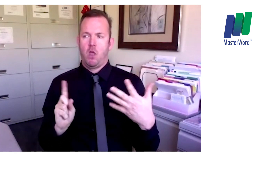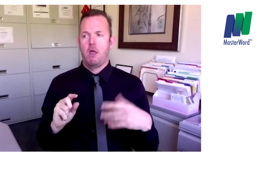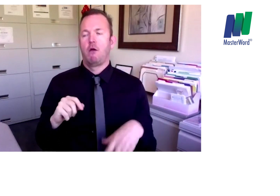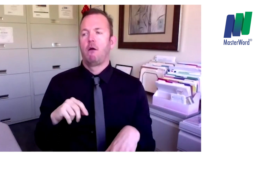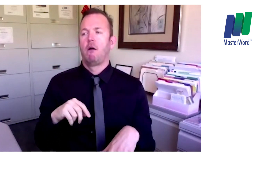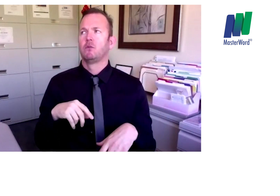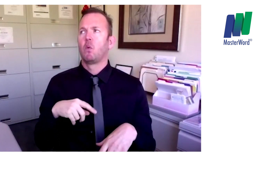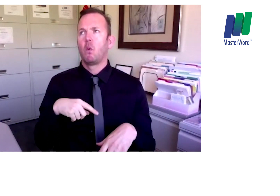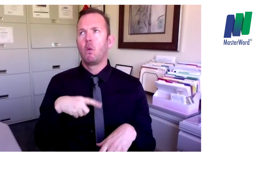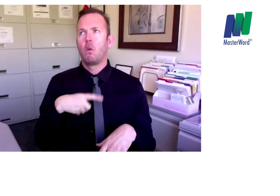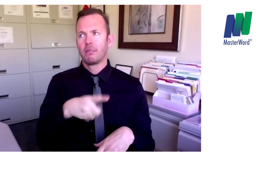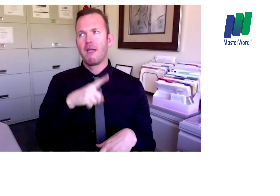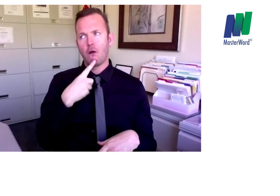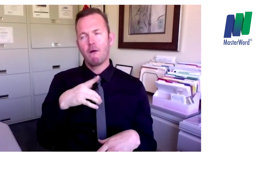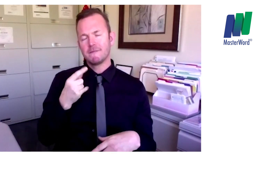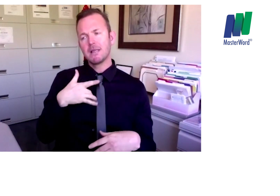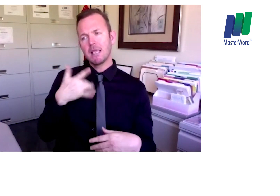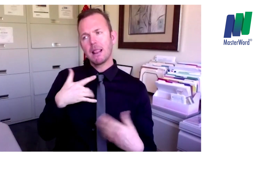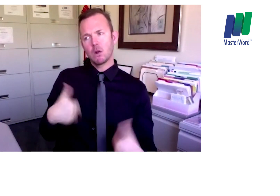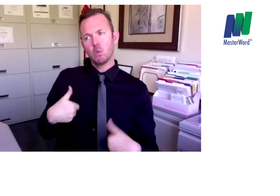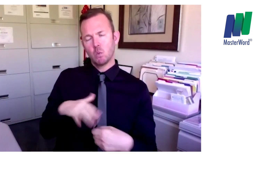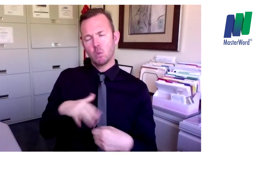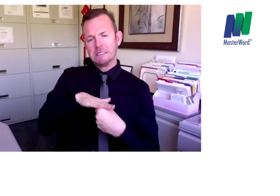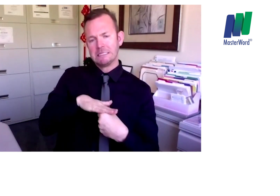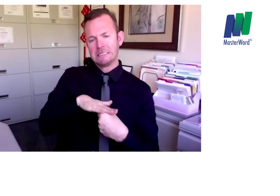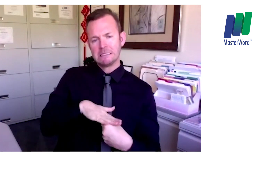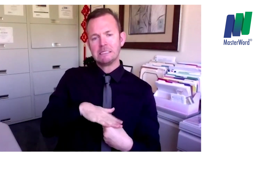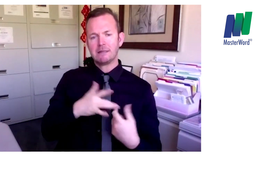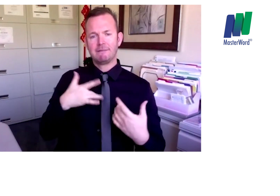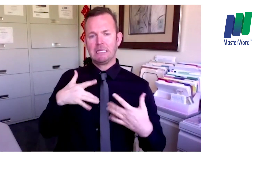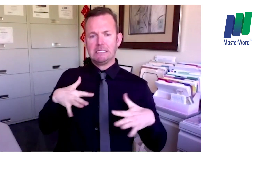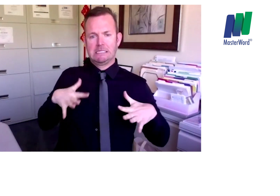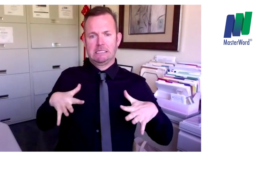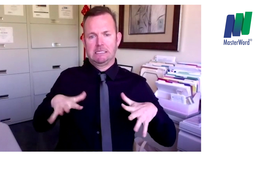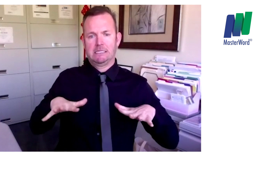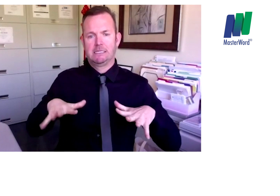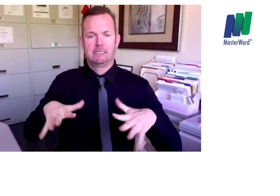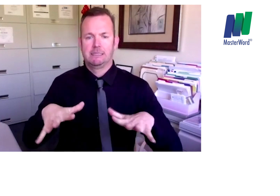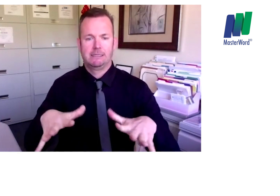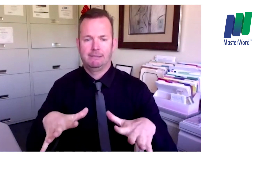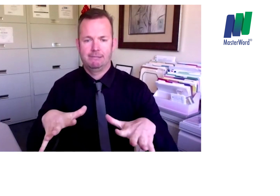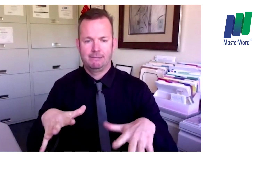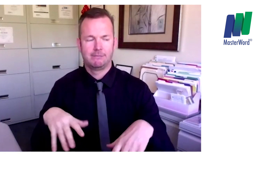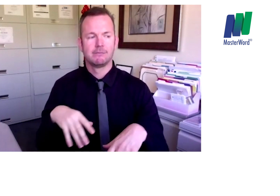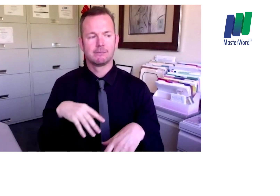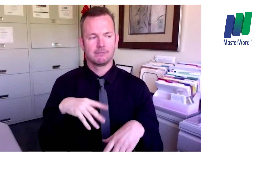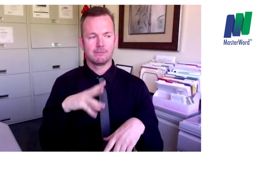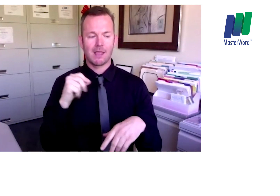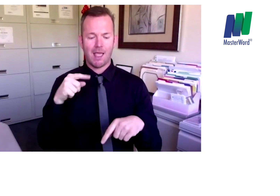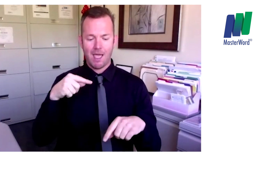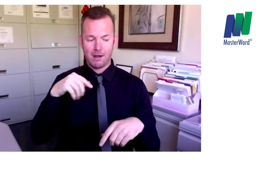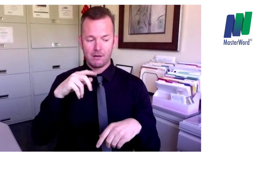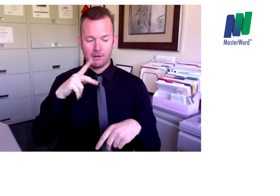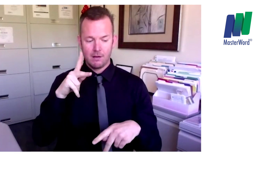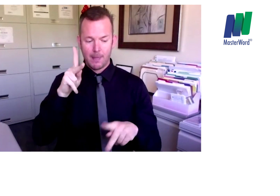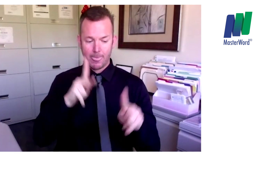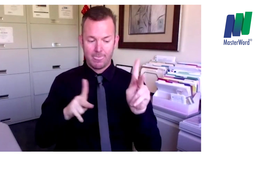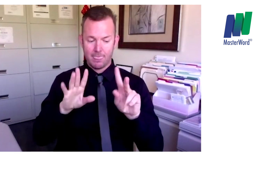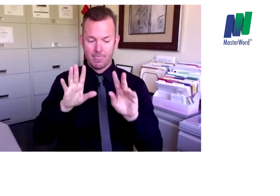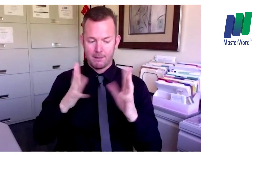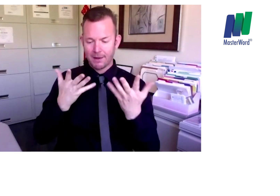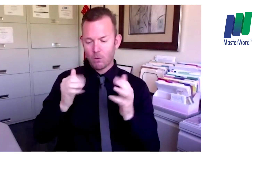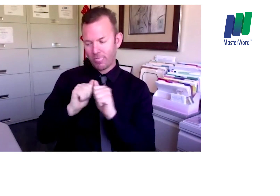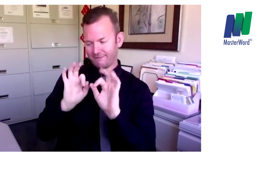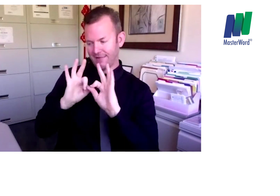different things that now were being provided are being taken away. So the anxiety that is rippling through the deaf community,